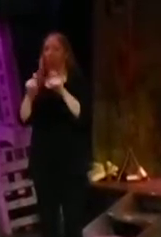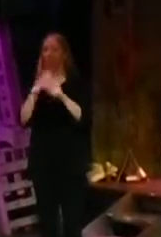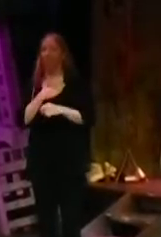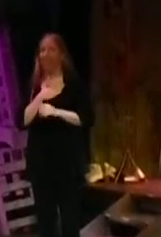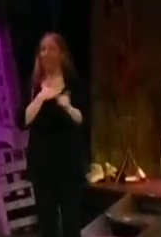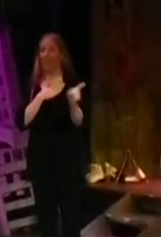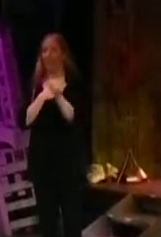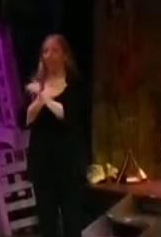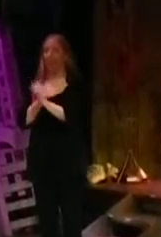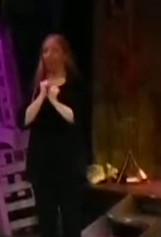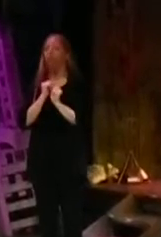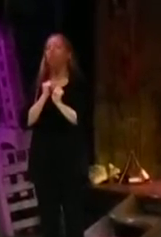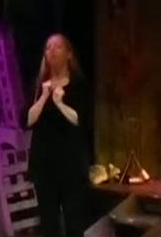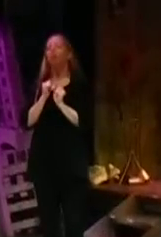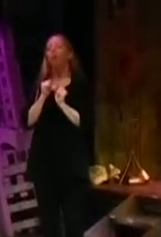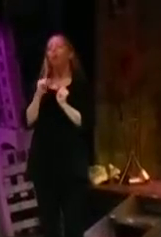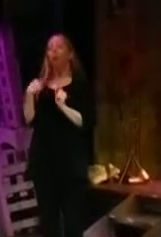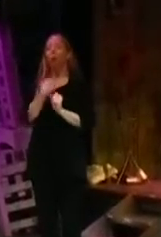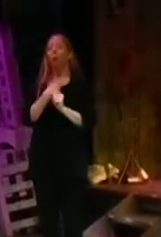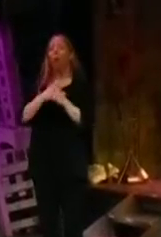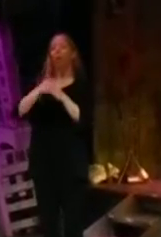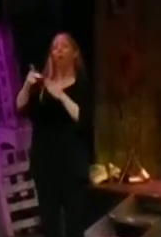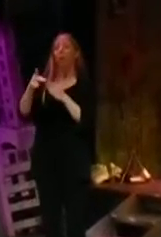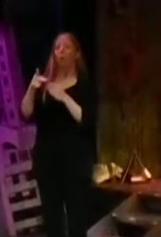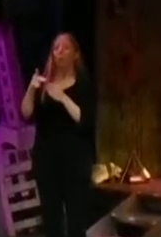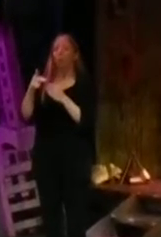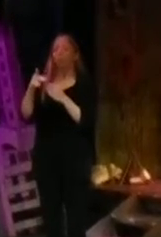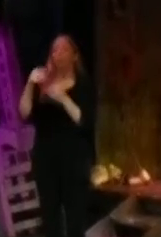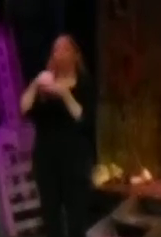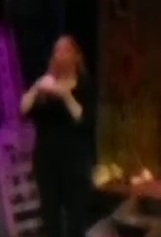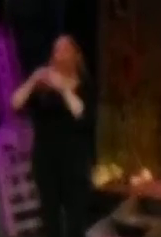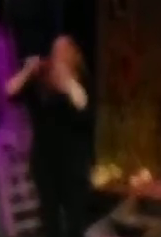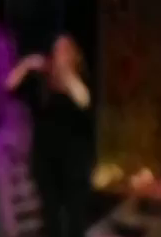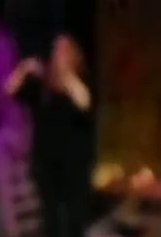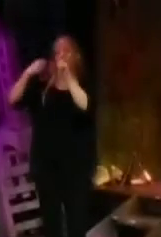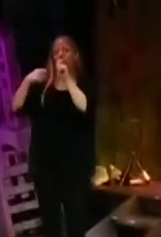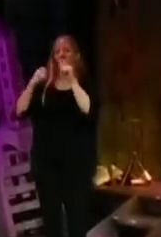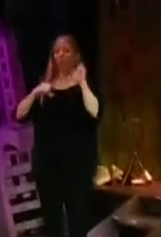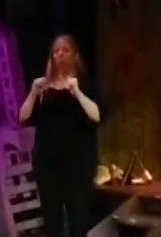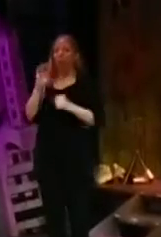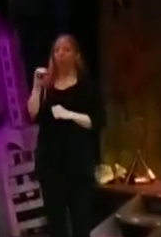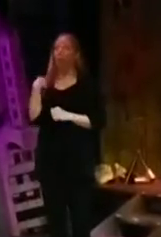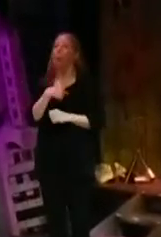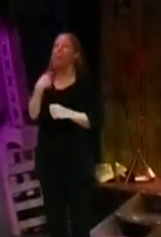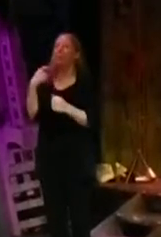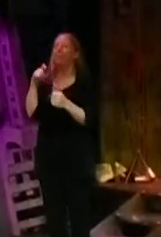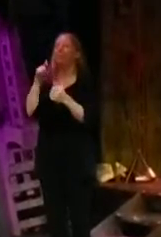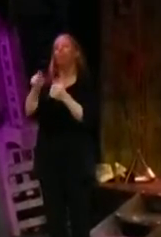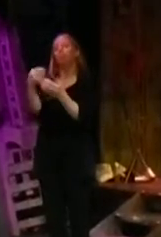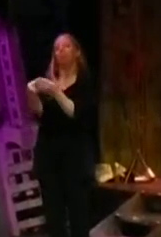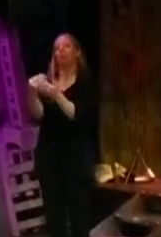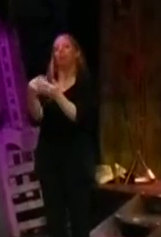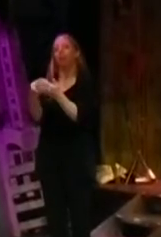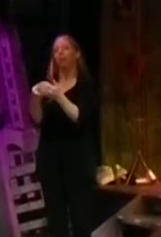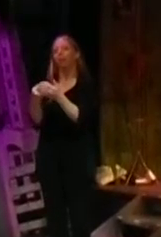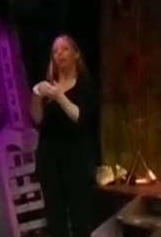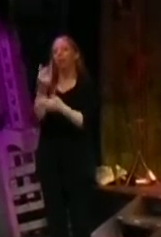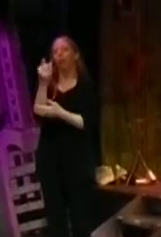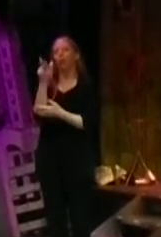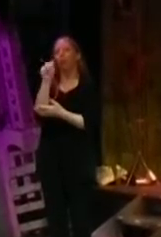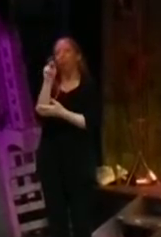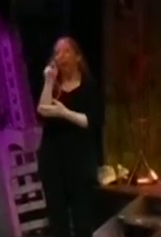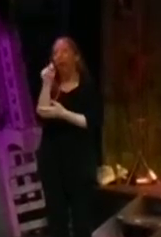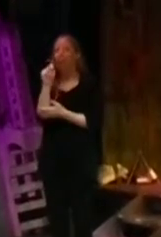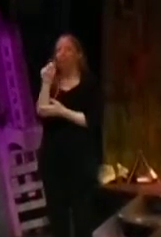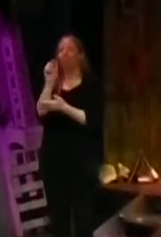a professional documentary theater company, we need to be funded. In order to receive grants and corporate sponsorship, we need to